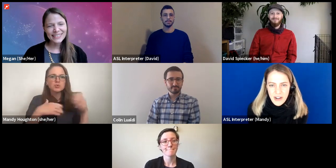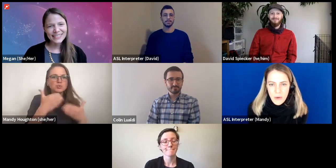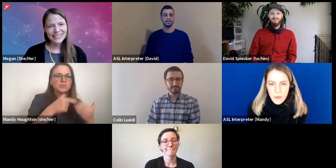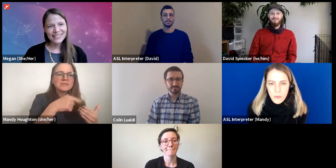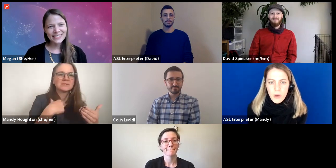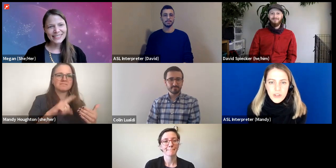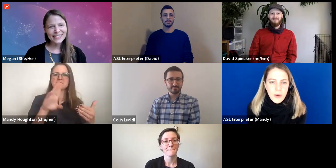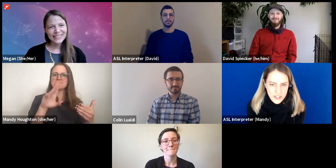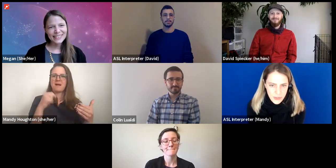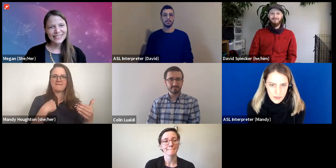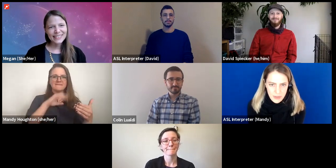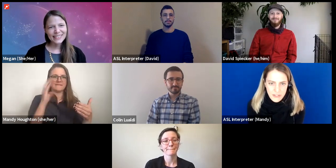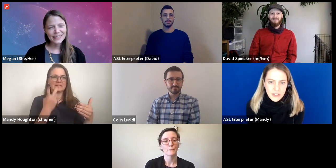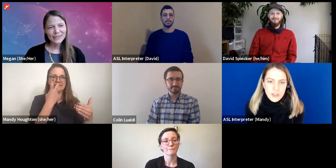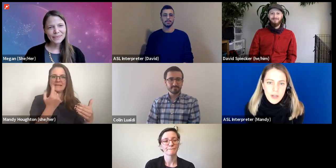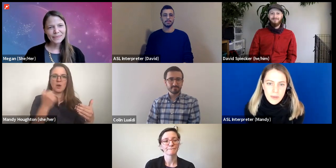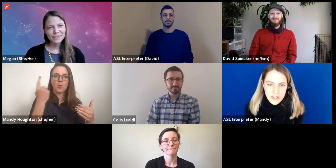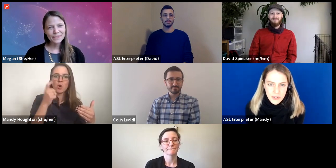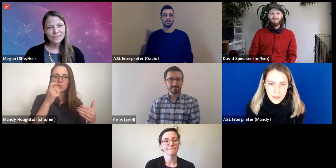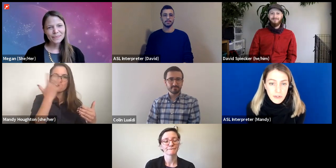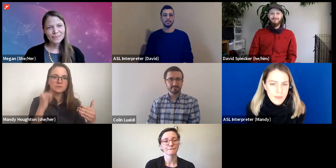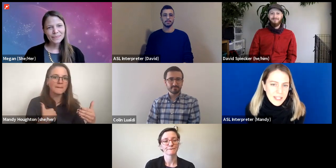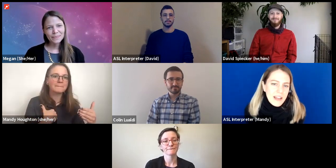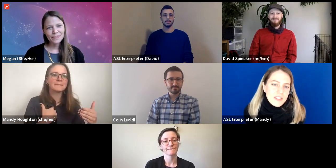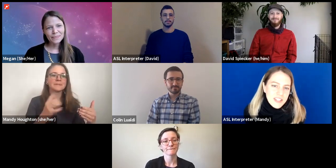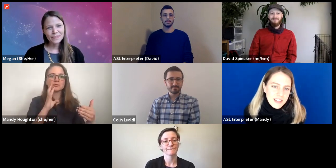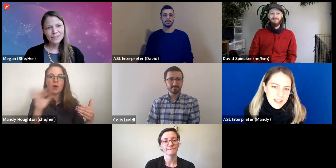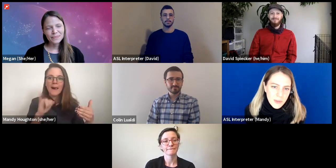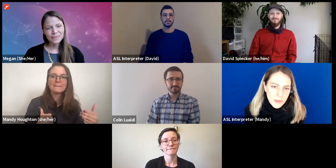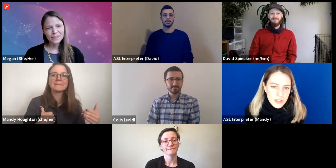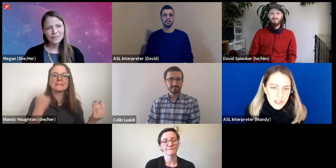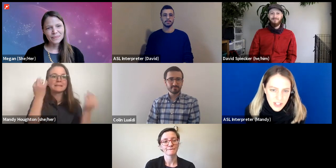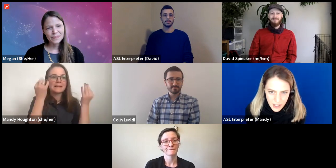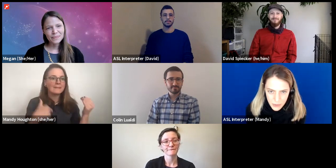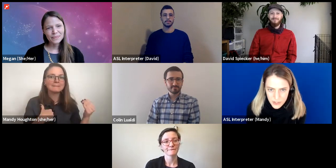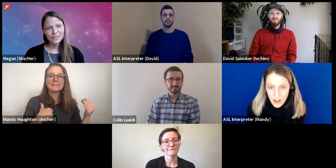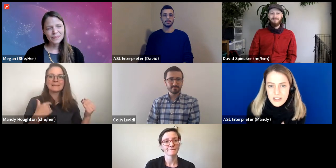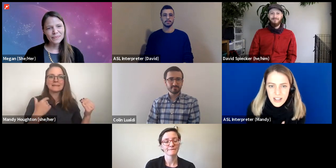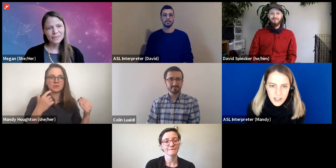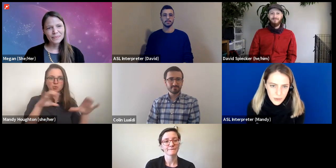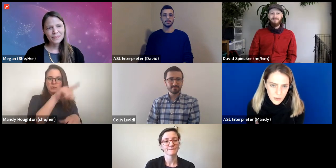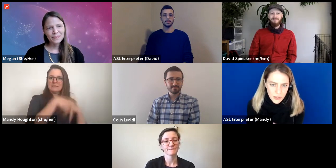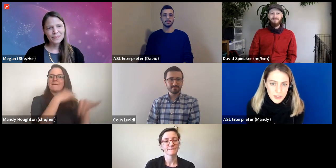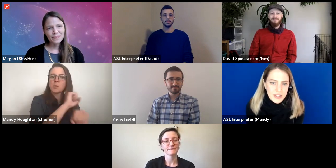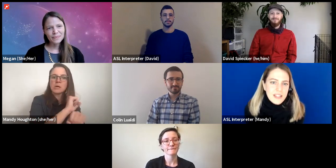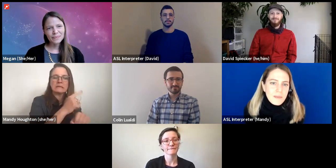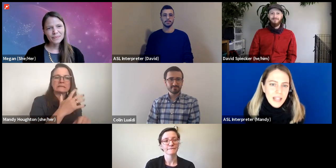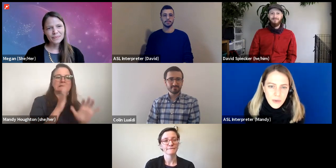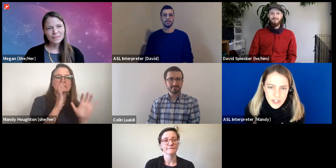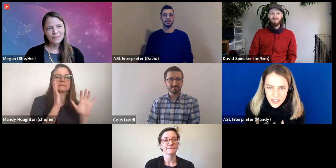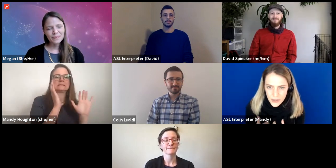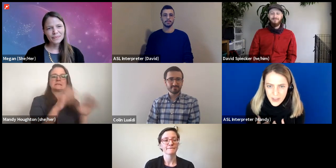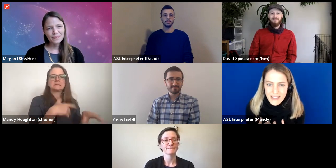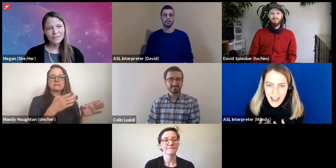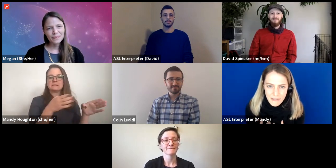to figure out what you want to do and a field you want to pursue, but you've maybe never seen someone who's looked like you or talks like you or uses the same